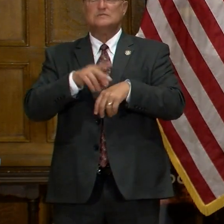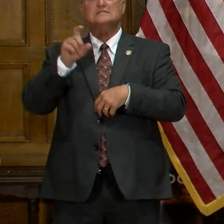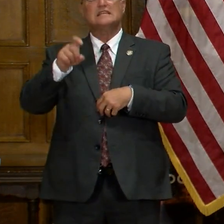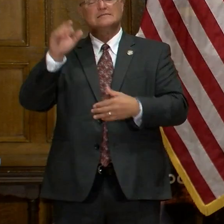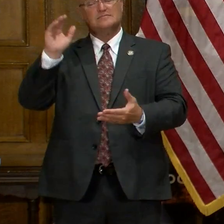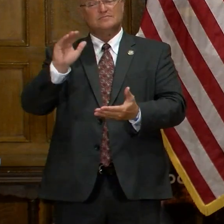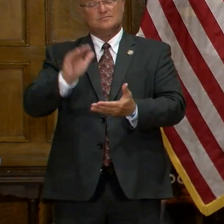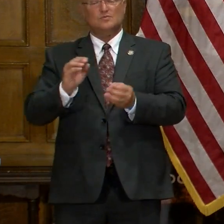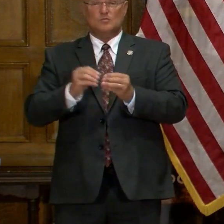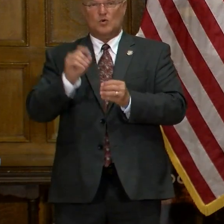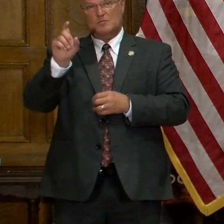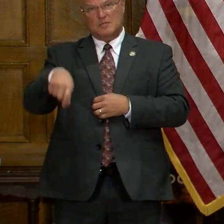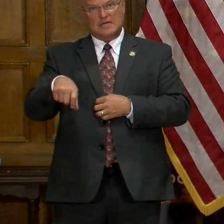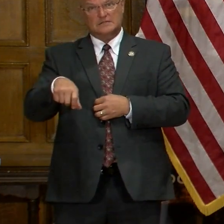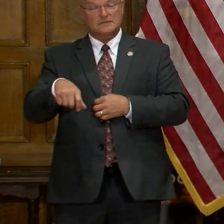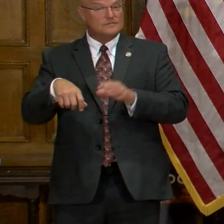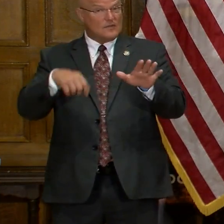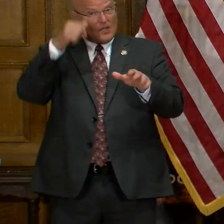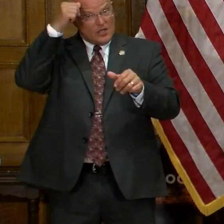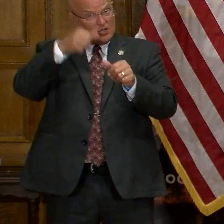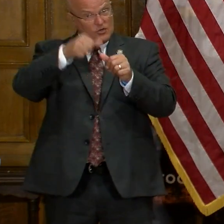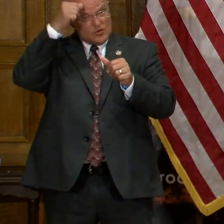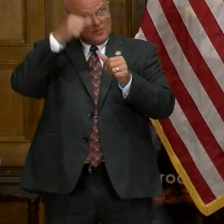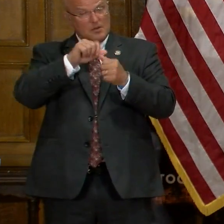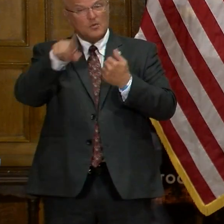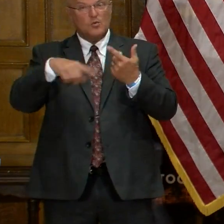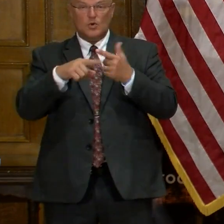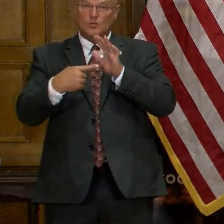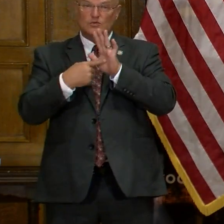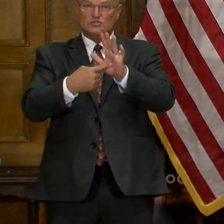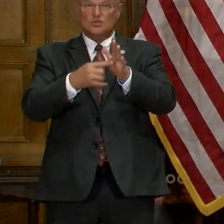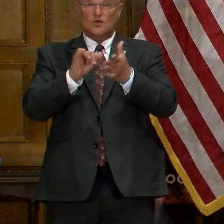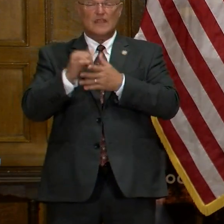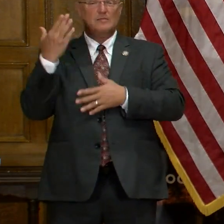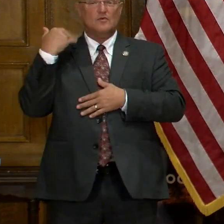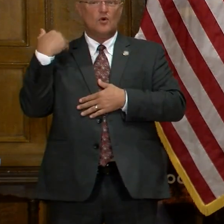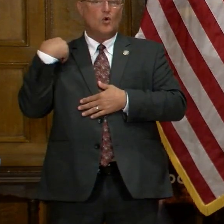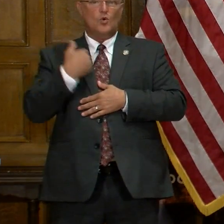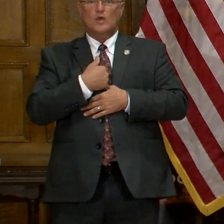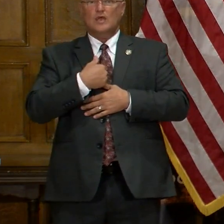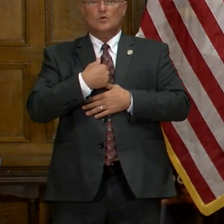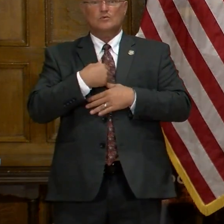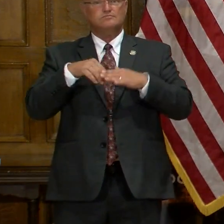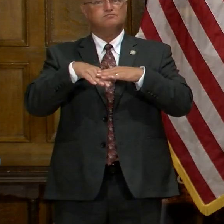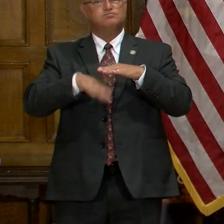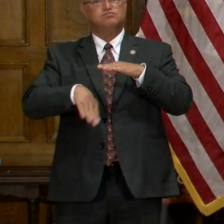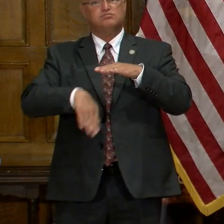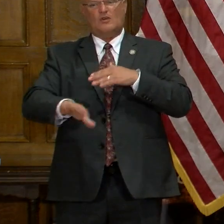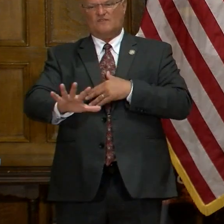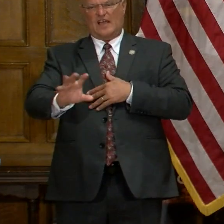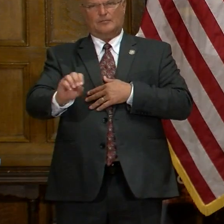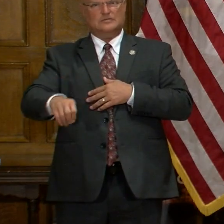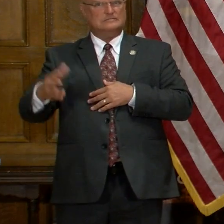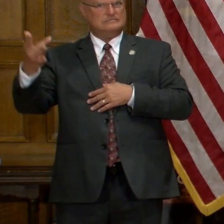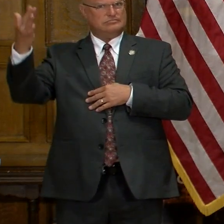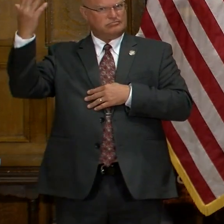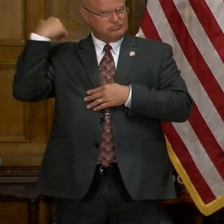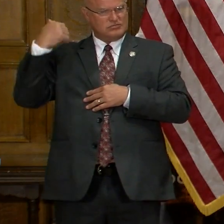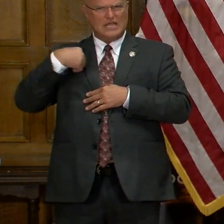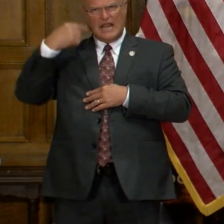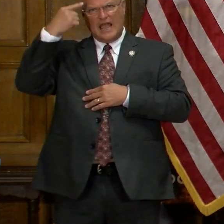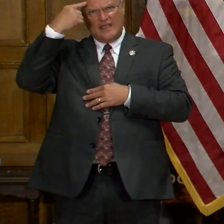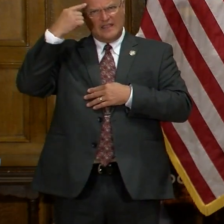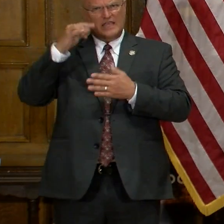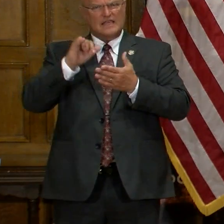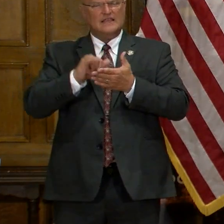got to be reduced more. And you remember whenever we showed that before, we were down below 5%. And I